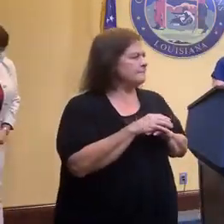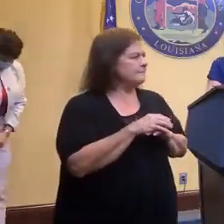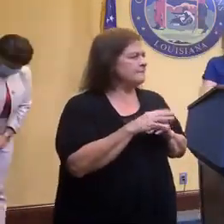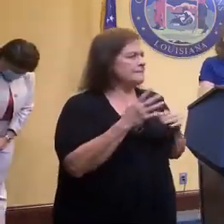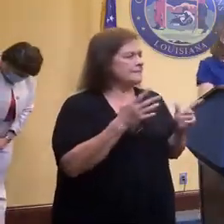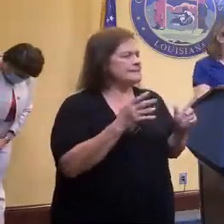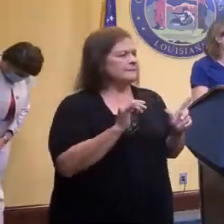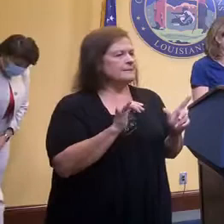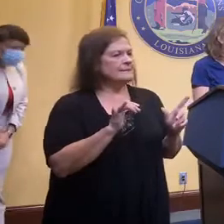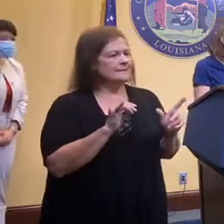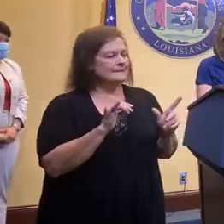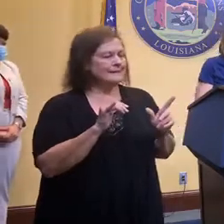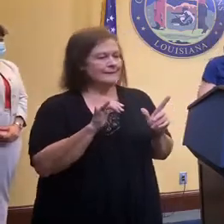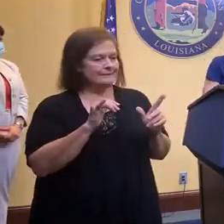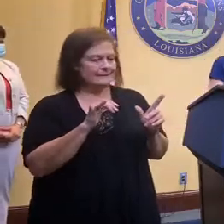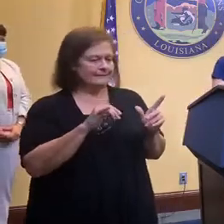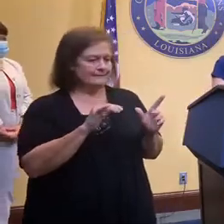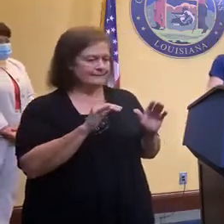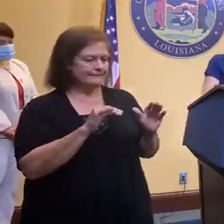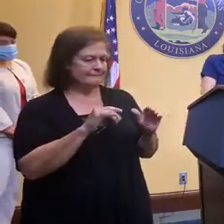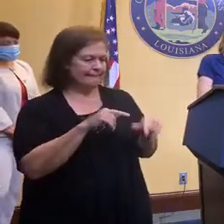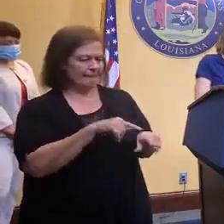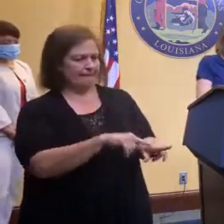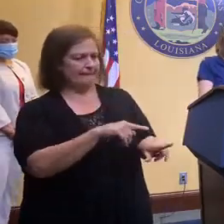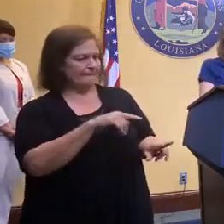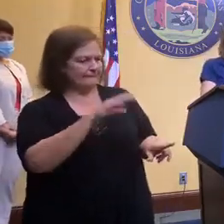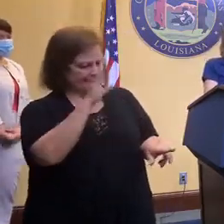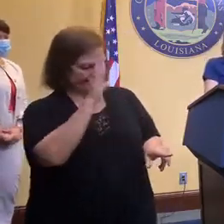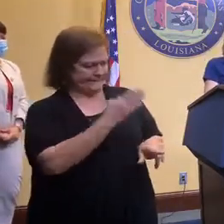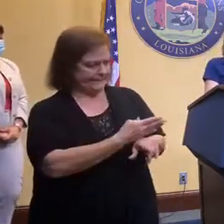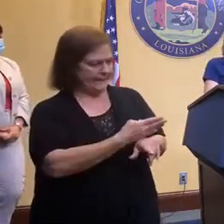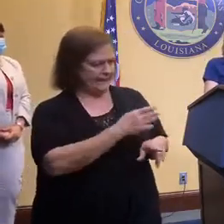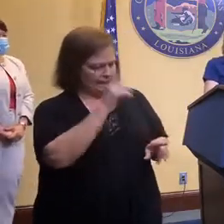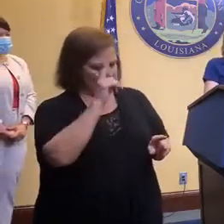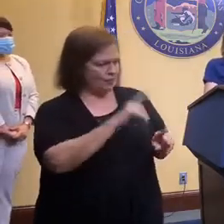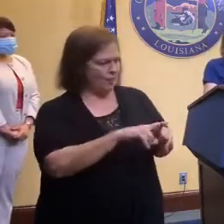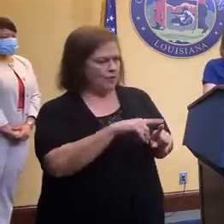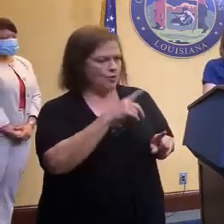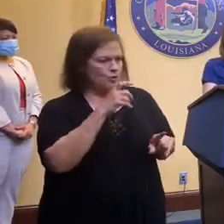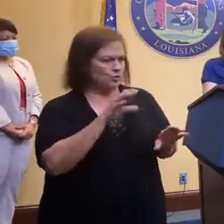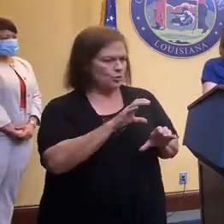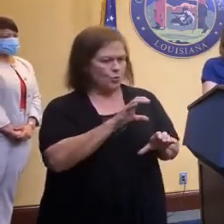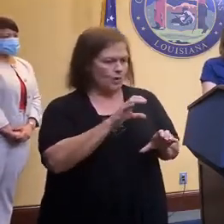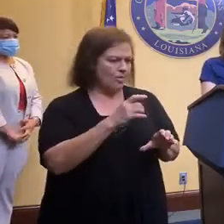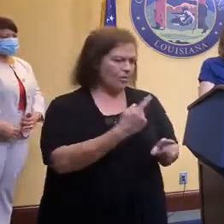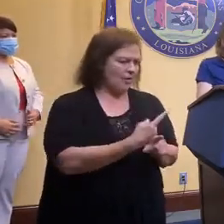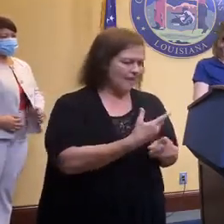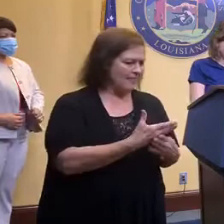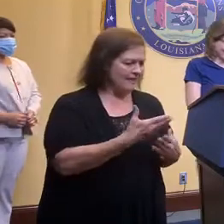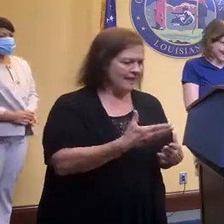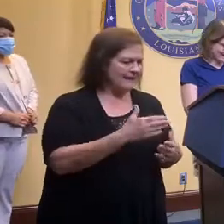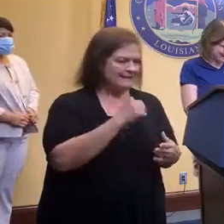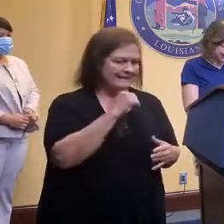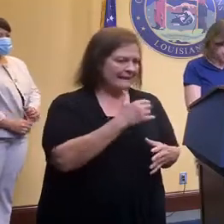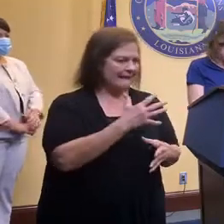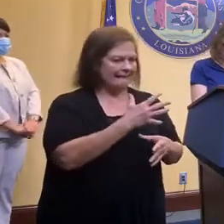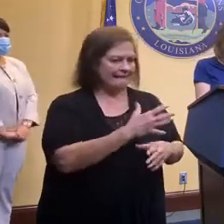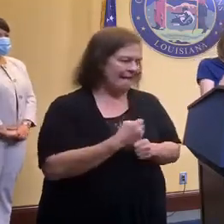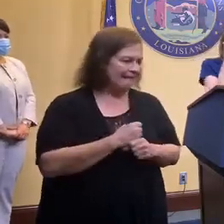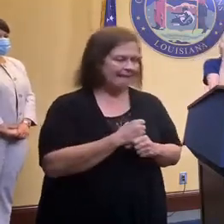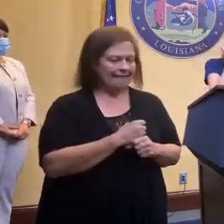It's sort of like the prodigal son, right? The brother who's doing all the right things didn't get the fatted